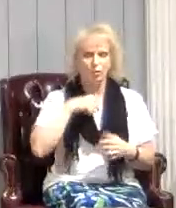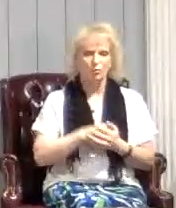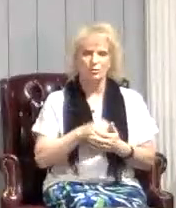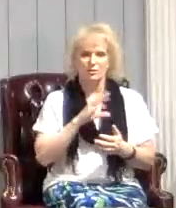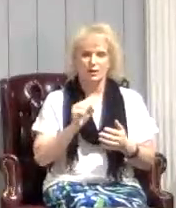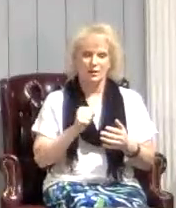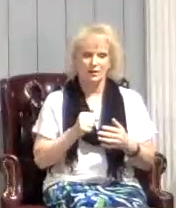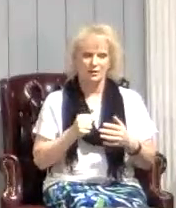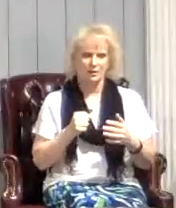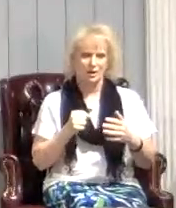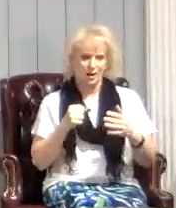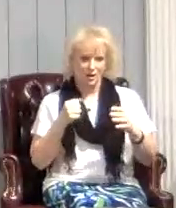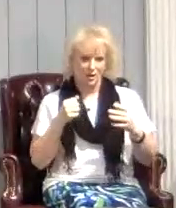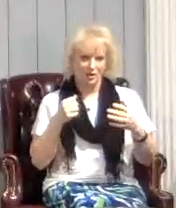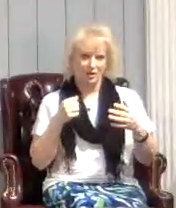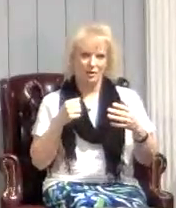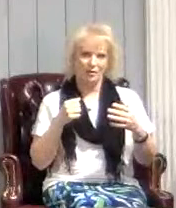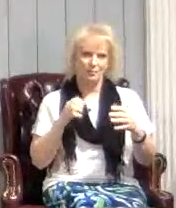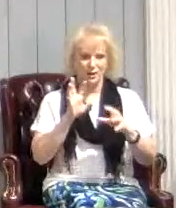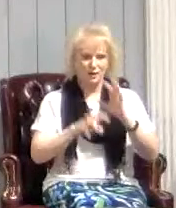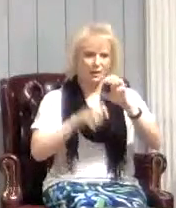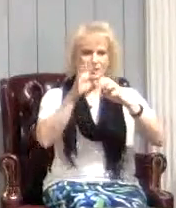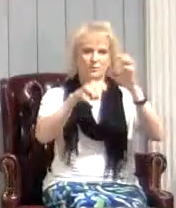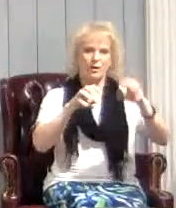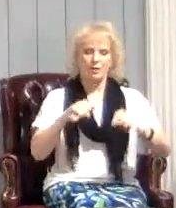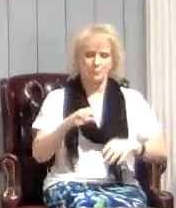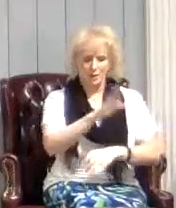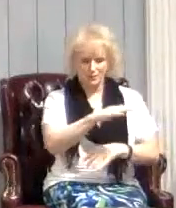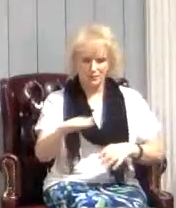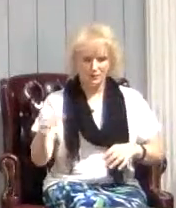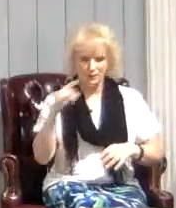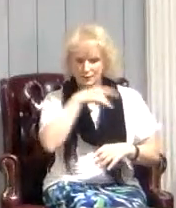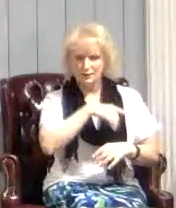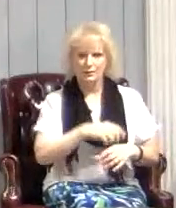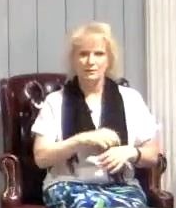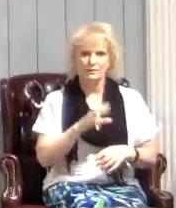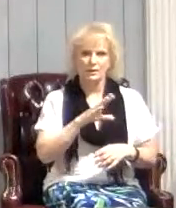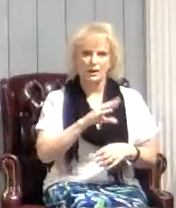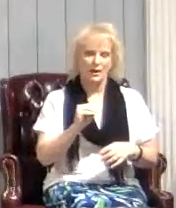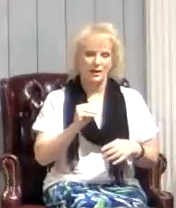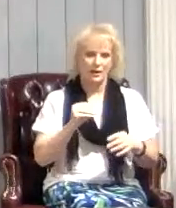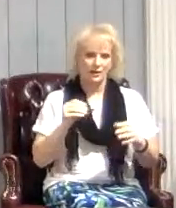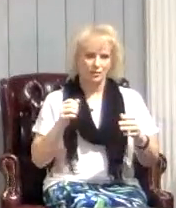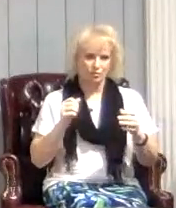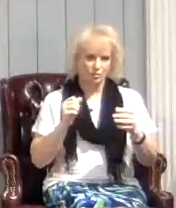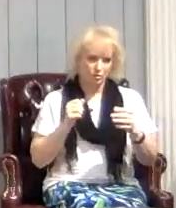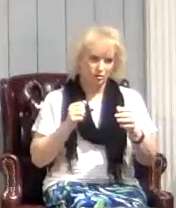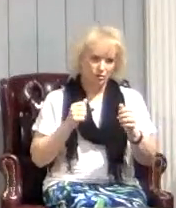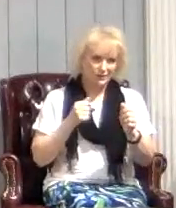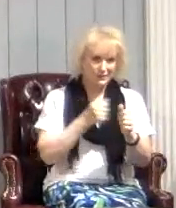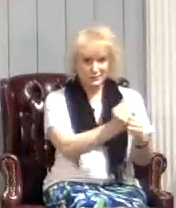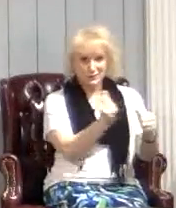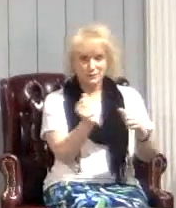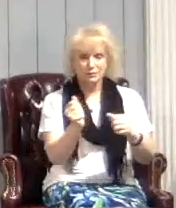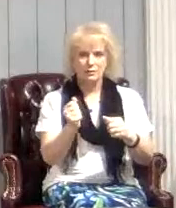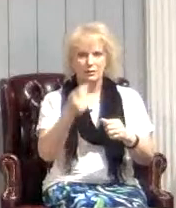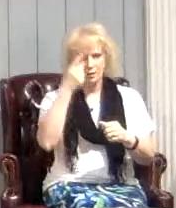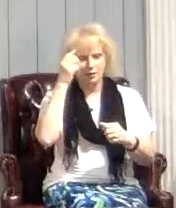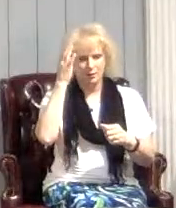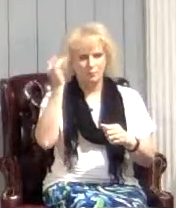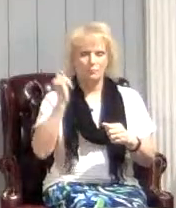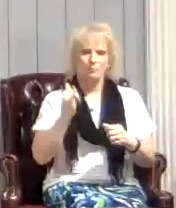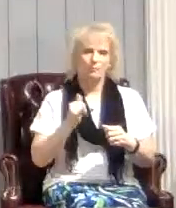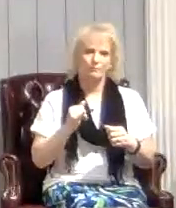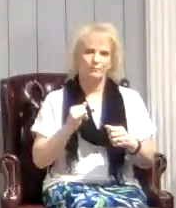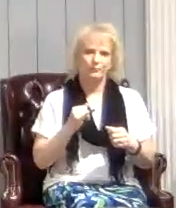by me. I was pulling my travel trailer, my camper trailer, one time, and early in the morning, we were coming home